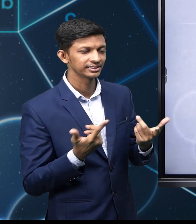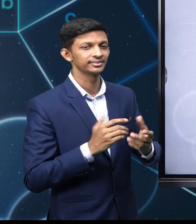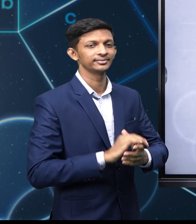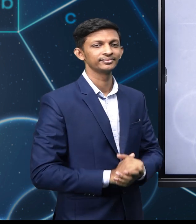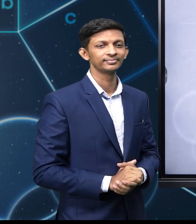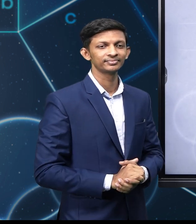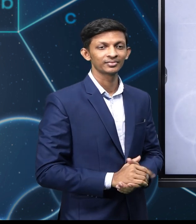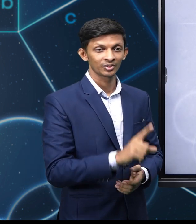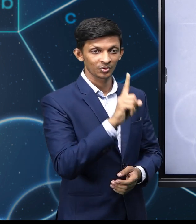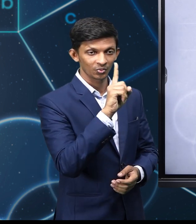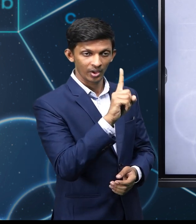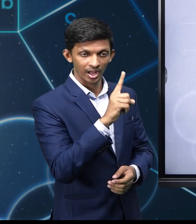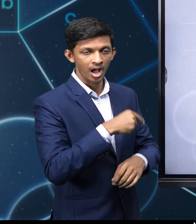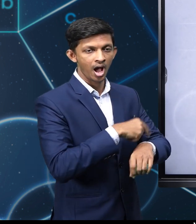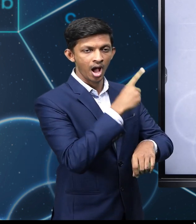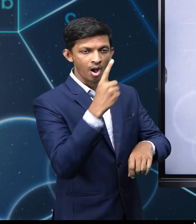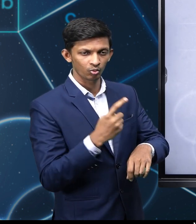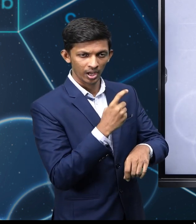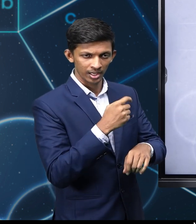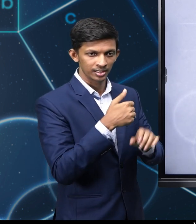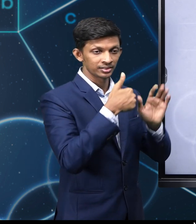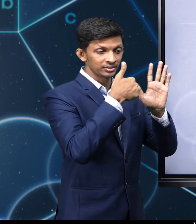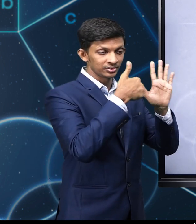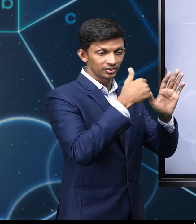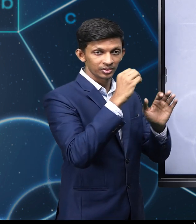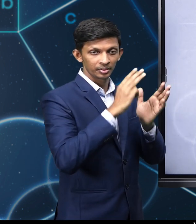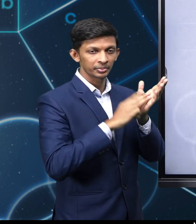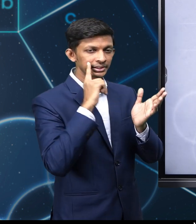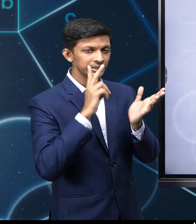Solution. We know that 1 hour is equal to 60 minutes.